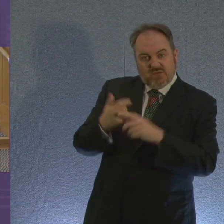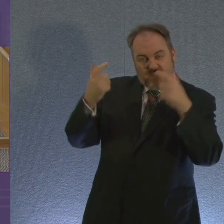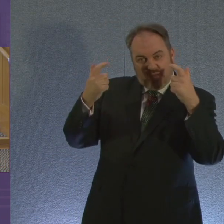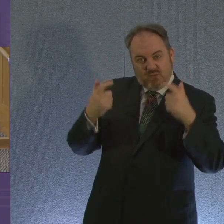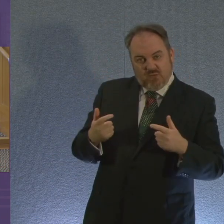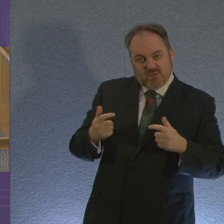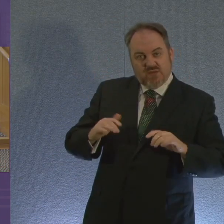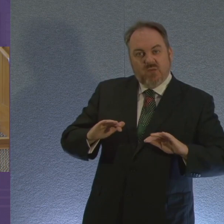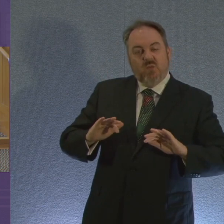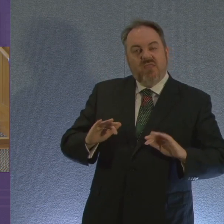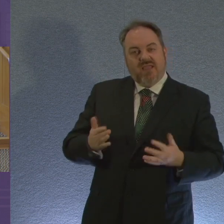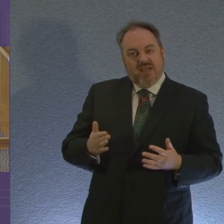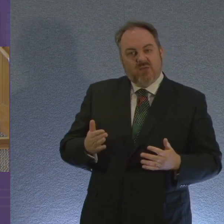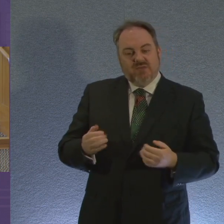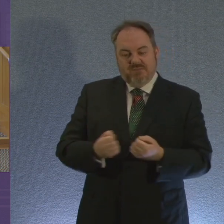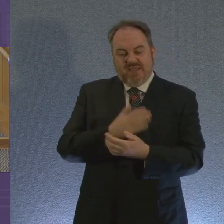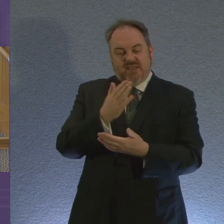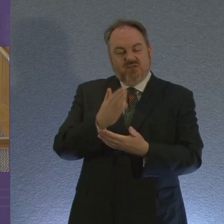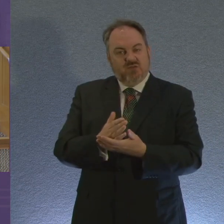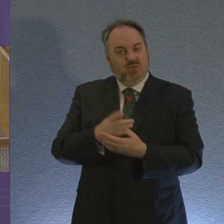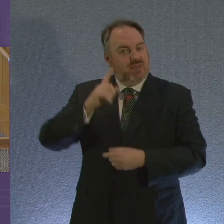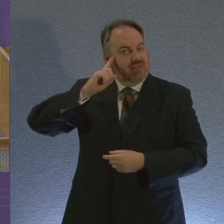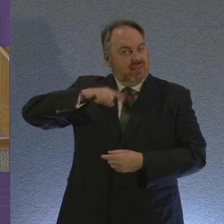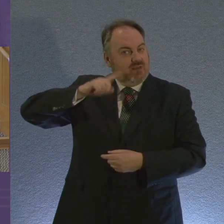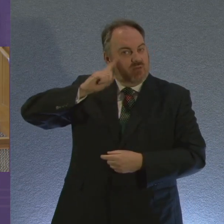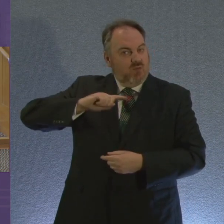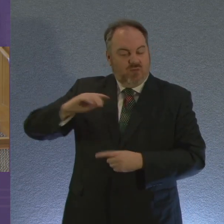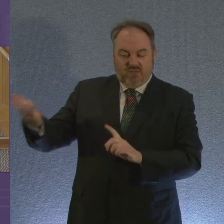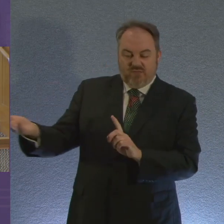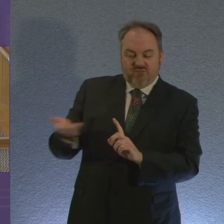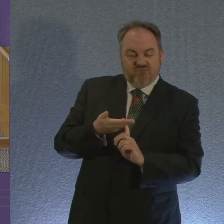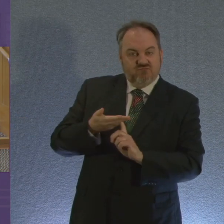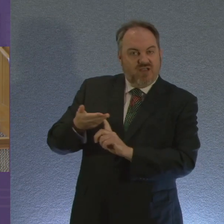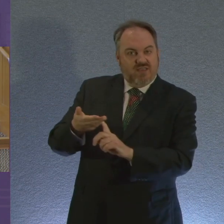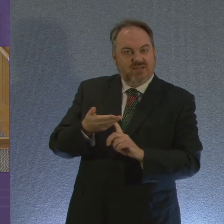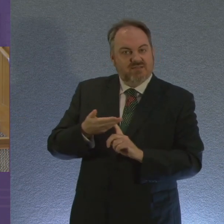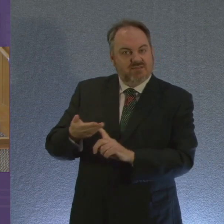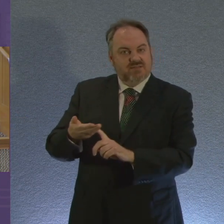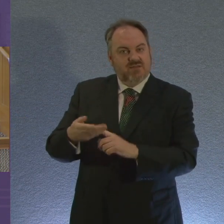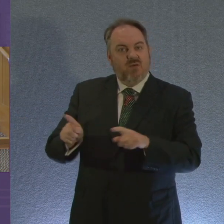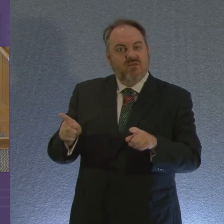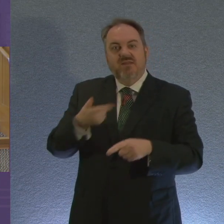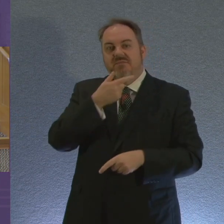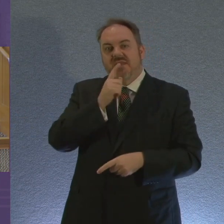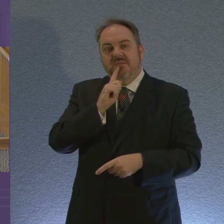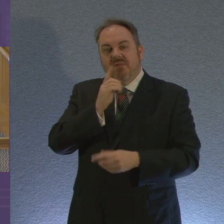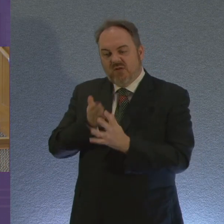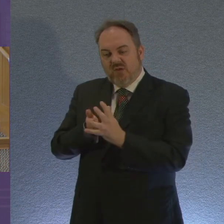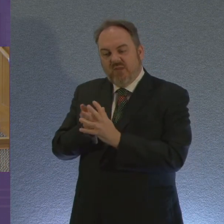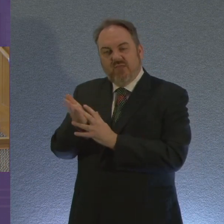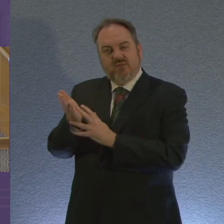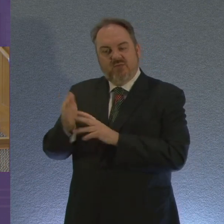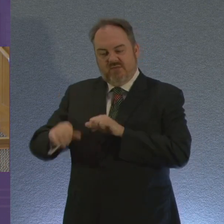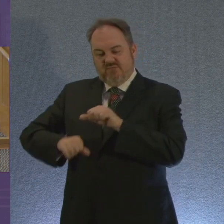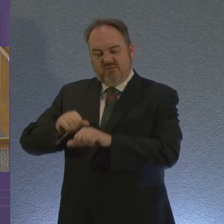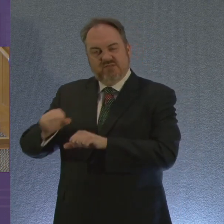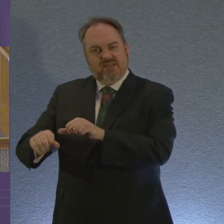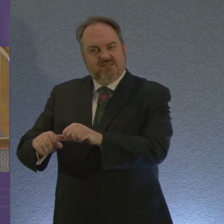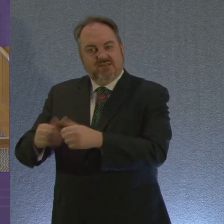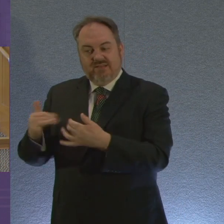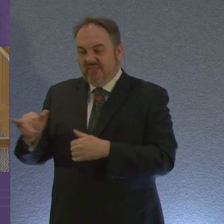not unnecessarily trammel on the rights and freedoms of those involved in the criminal justice system. And the Cabinet Secretary is right to say that